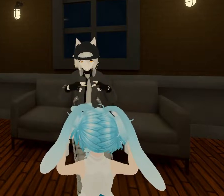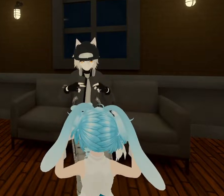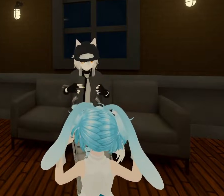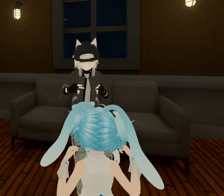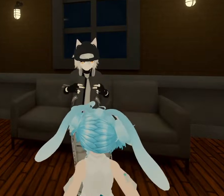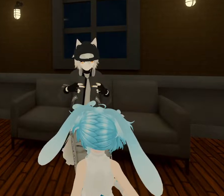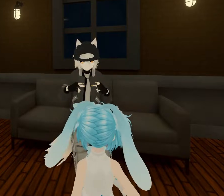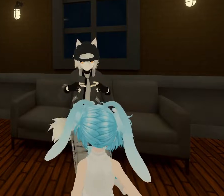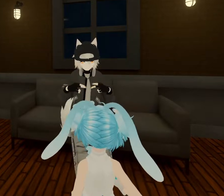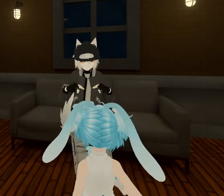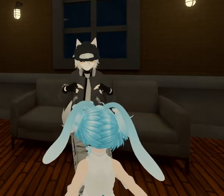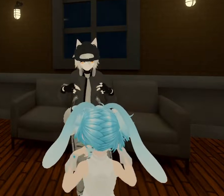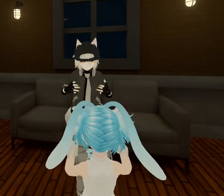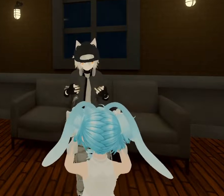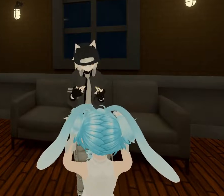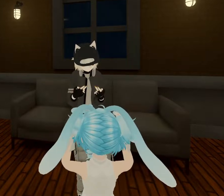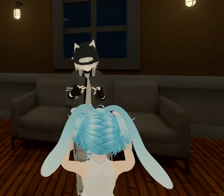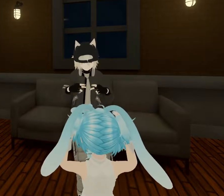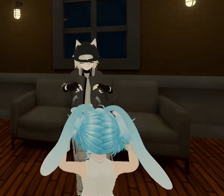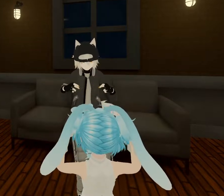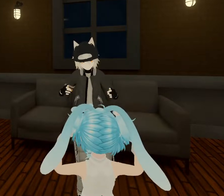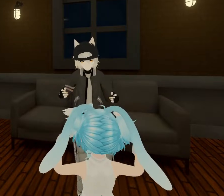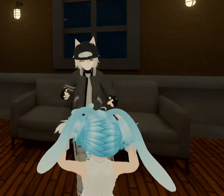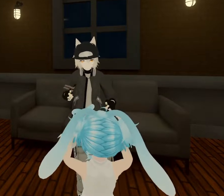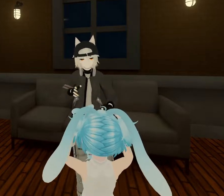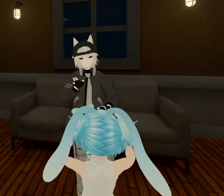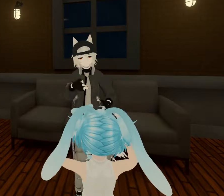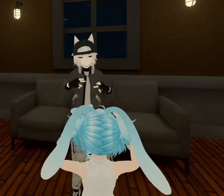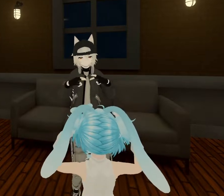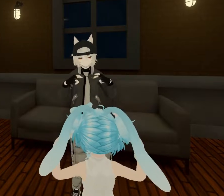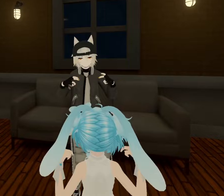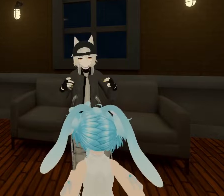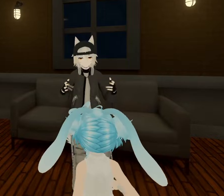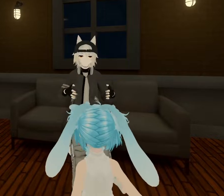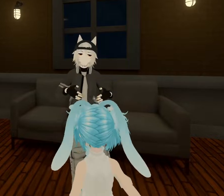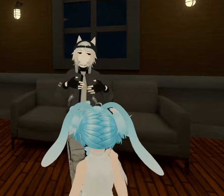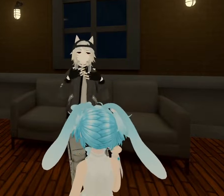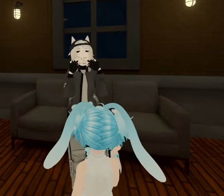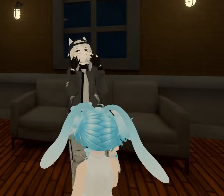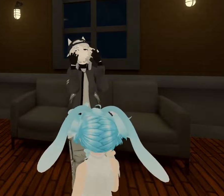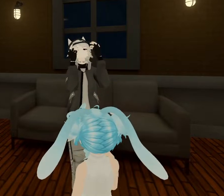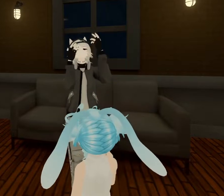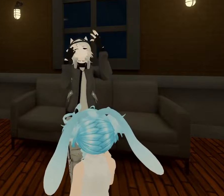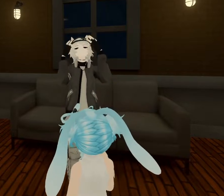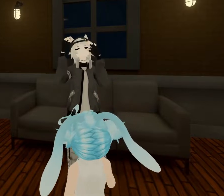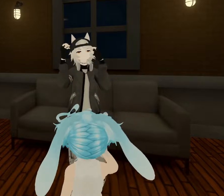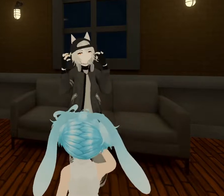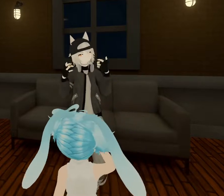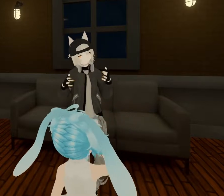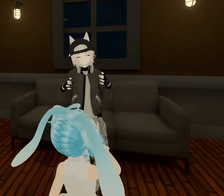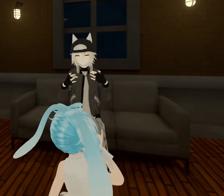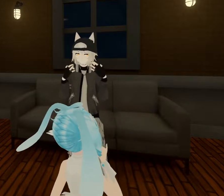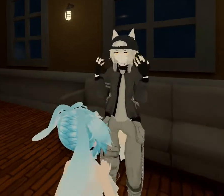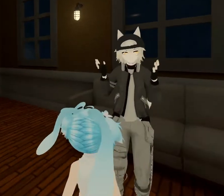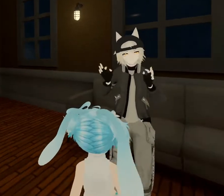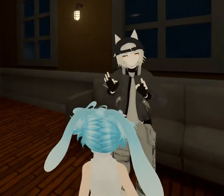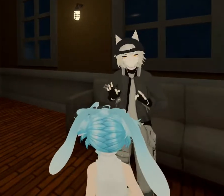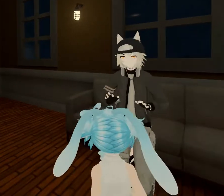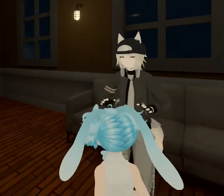yeah, for one of them it's like. Turn your back. So not like, which is He's back. finger like this middle